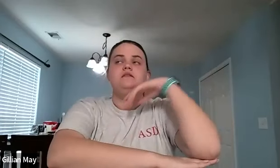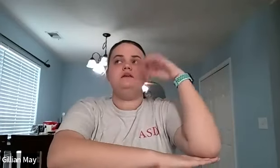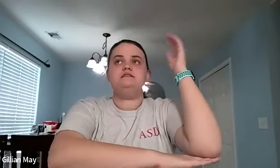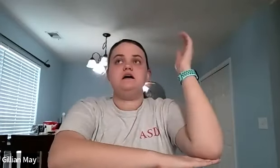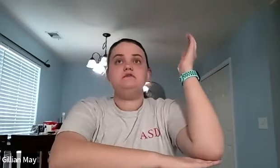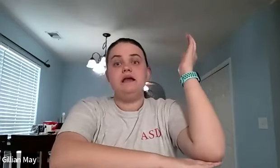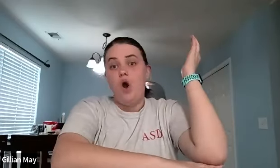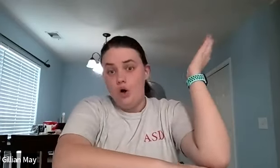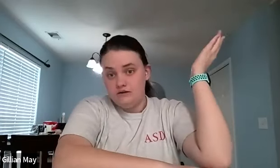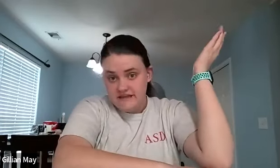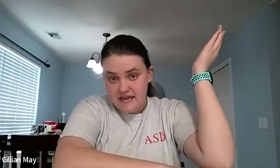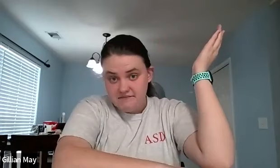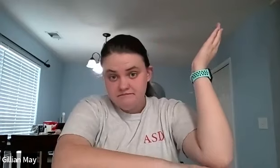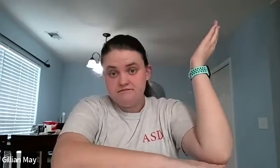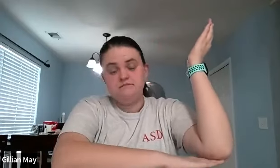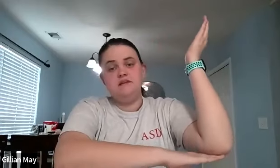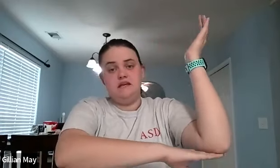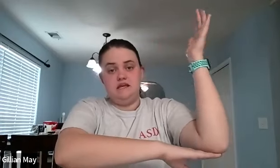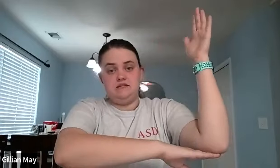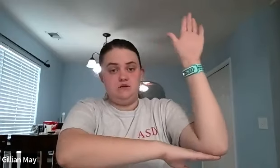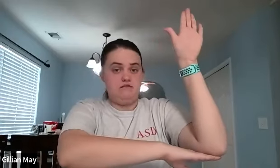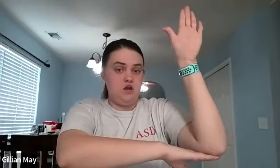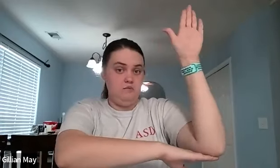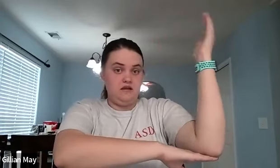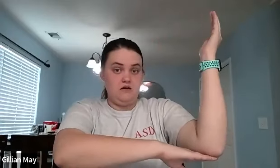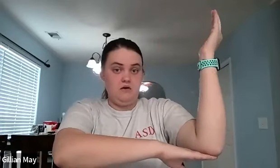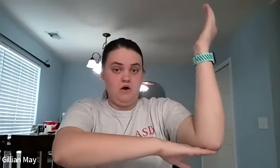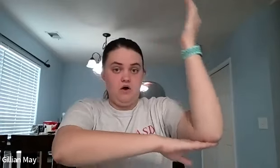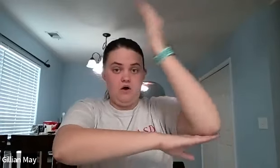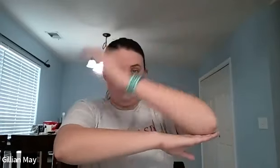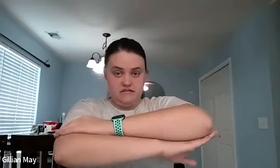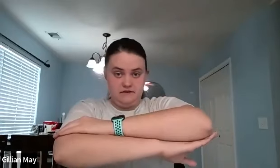The sign for like all day is you have it open now, all day.